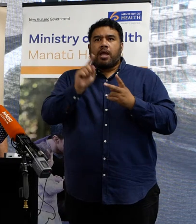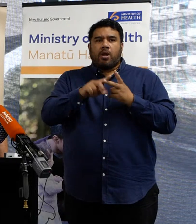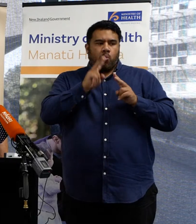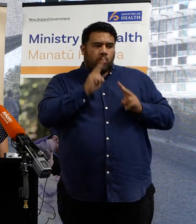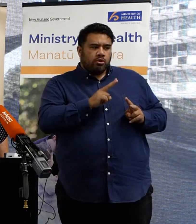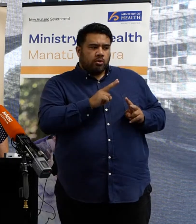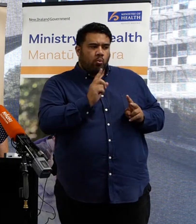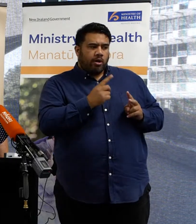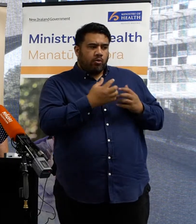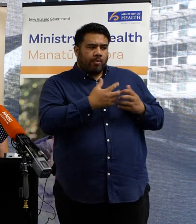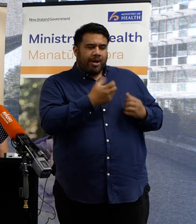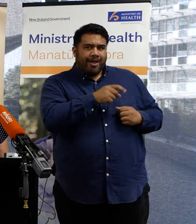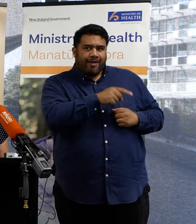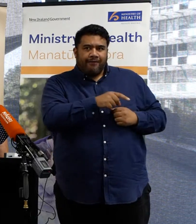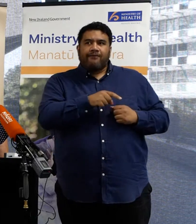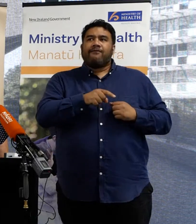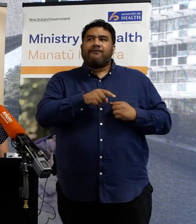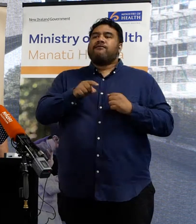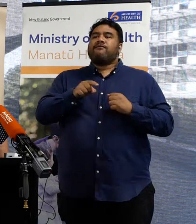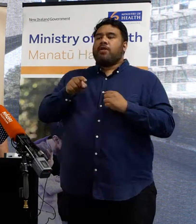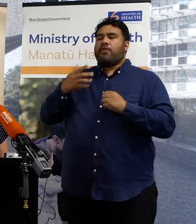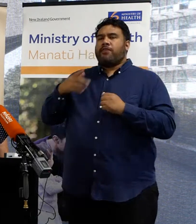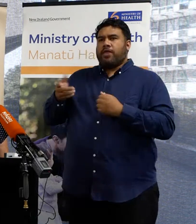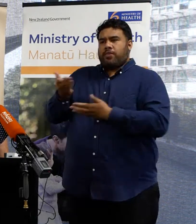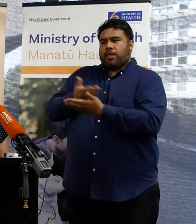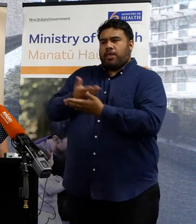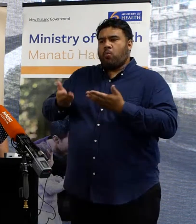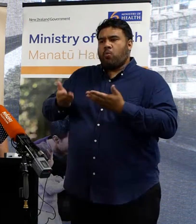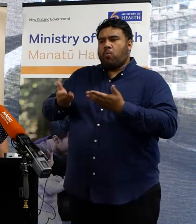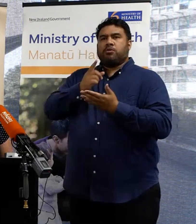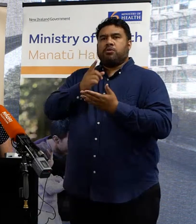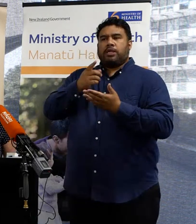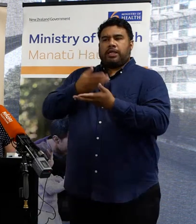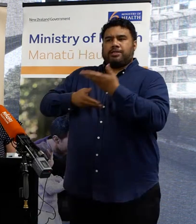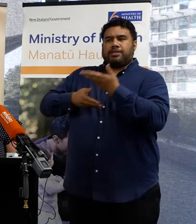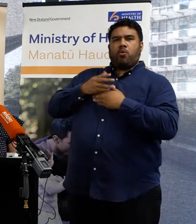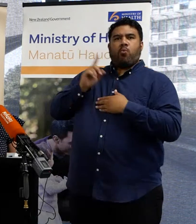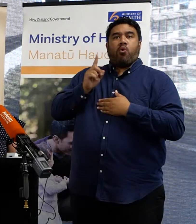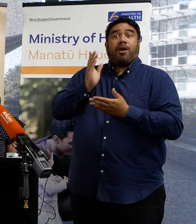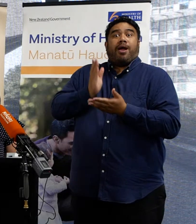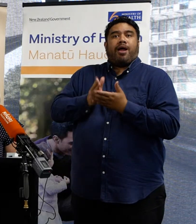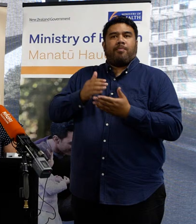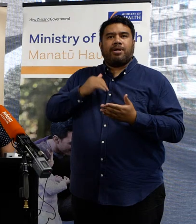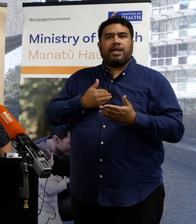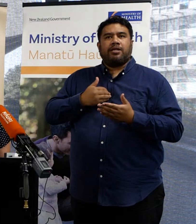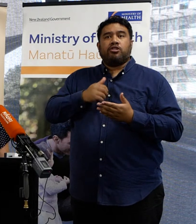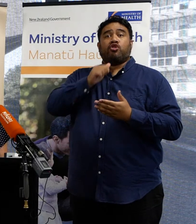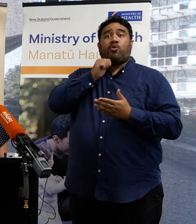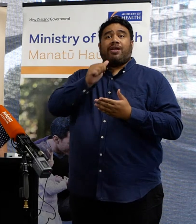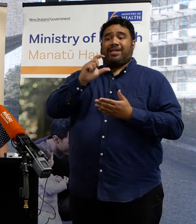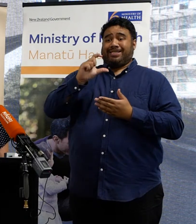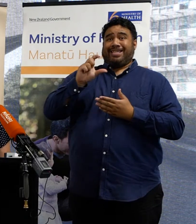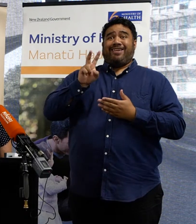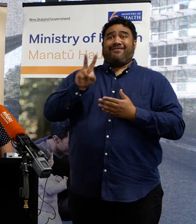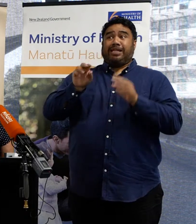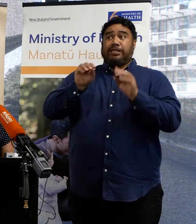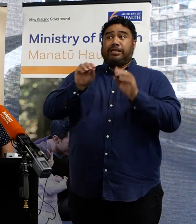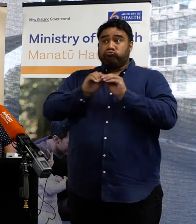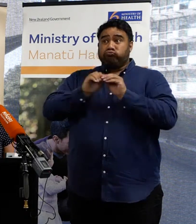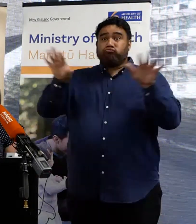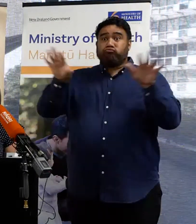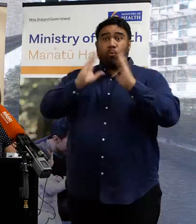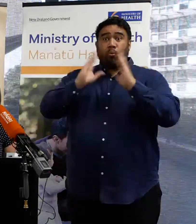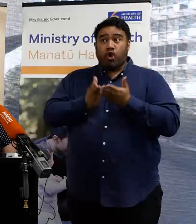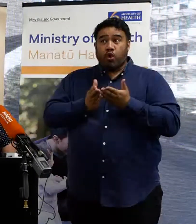particular virus as to what actual supplies would be required should we be in a COVID-19 pandemic